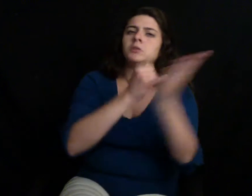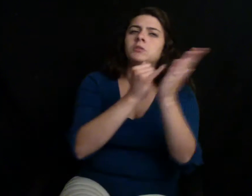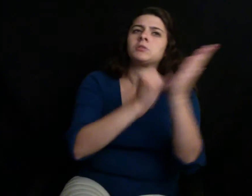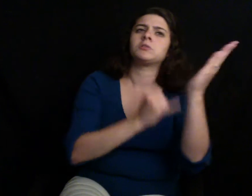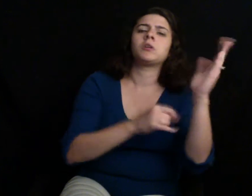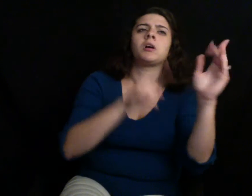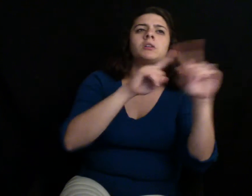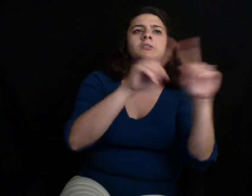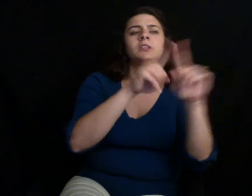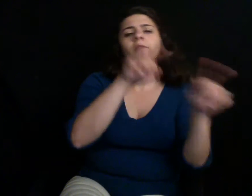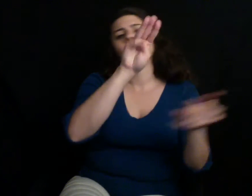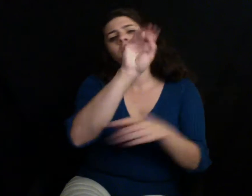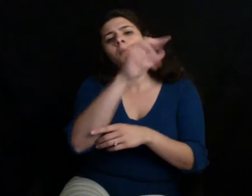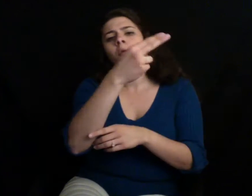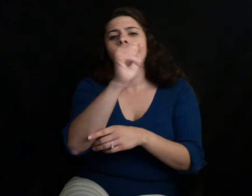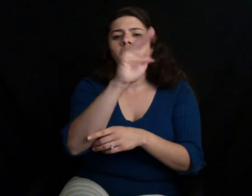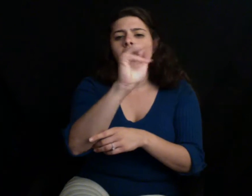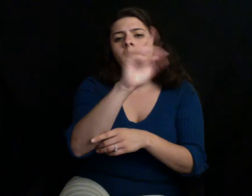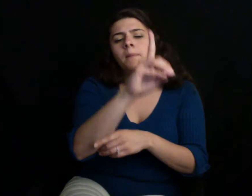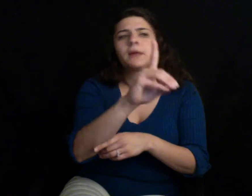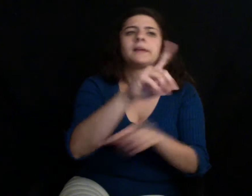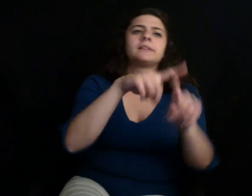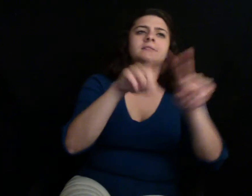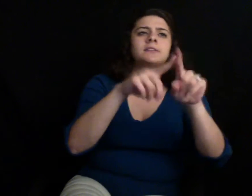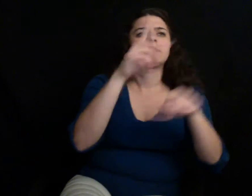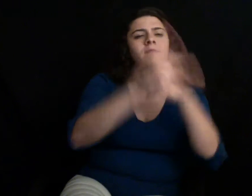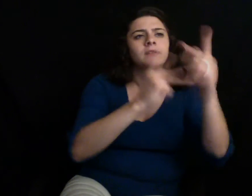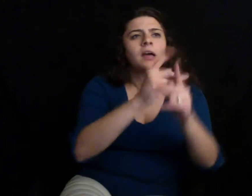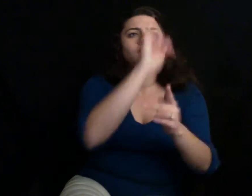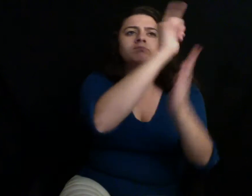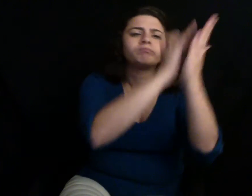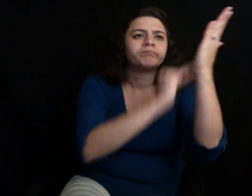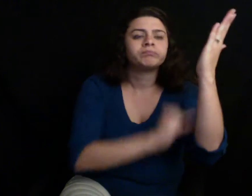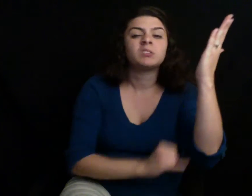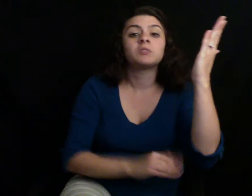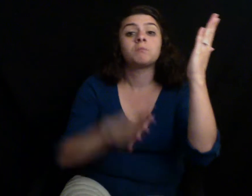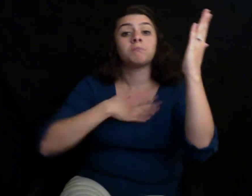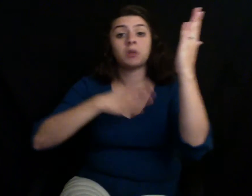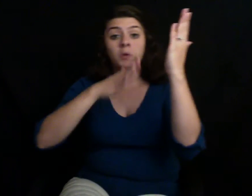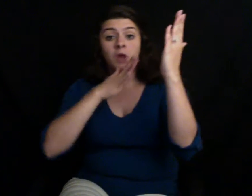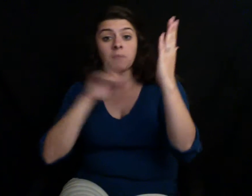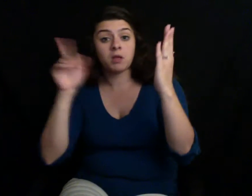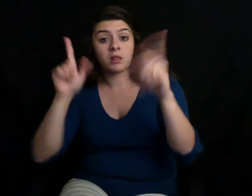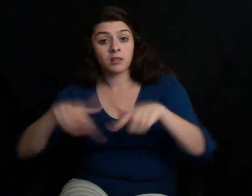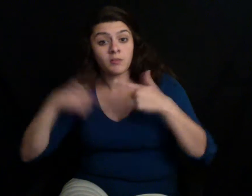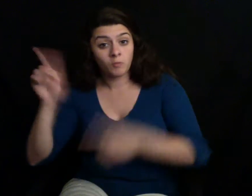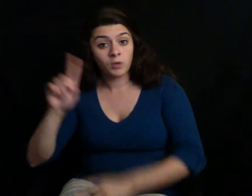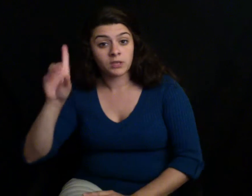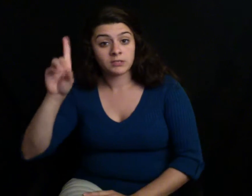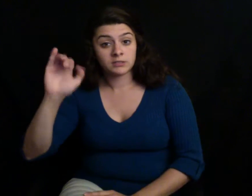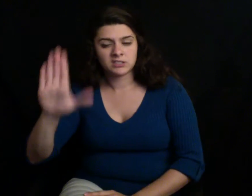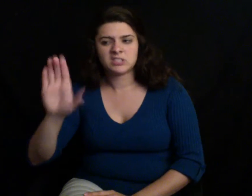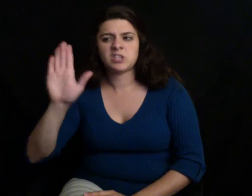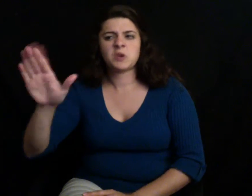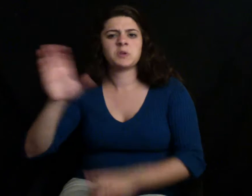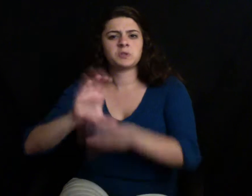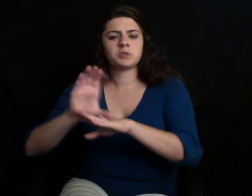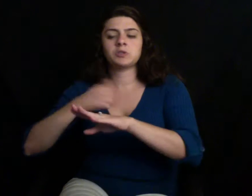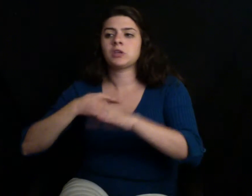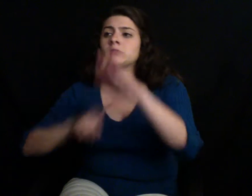I would go to my grandmother was in church, so when we go to DC, I go to her church and draw like Jesus on their walls and things like that. So it was like a flip of religion